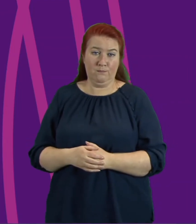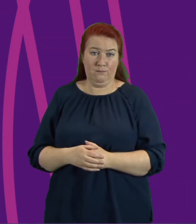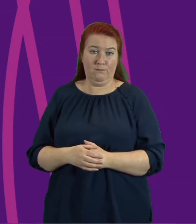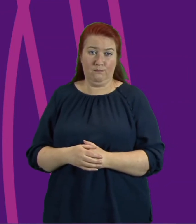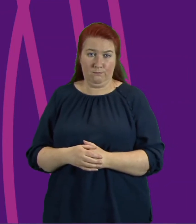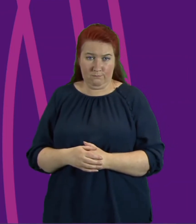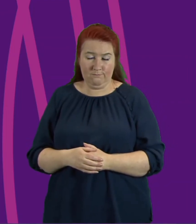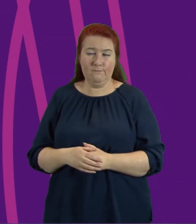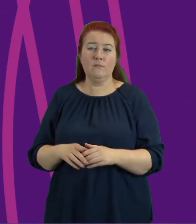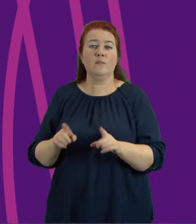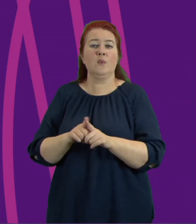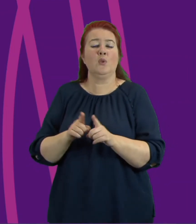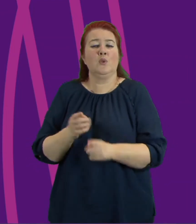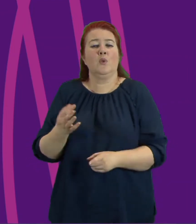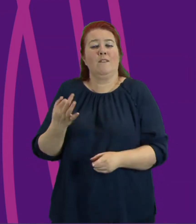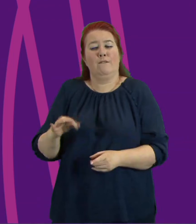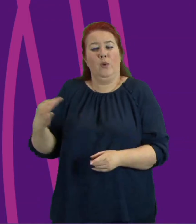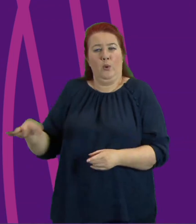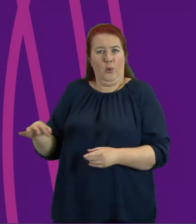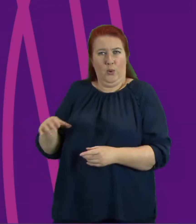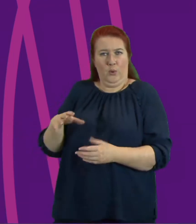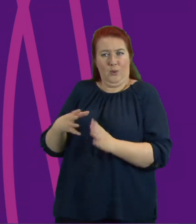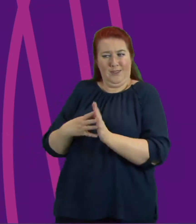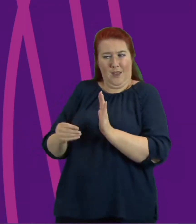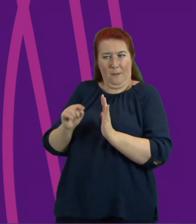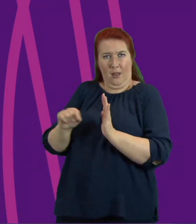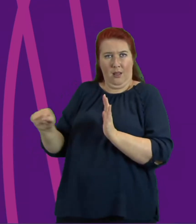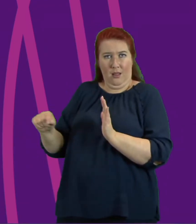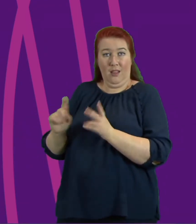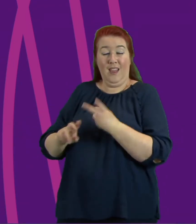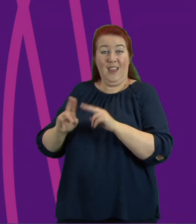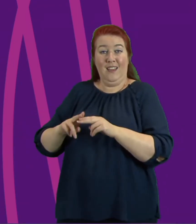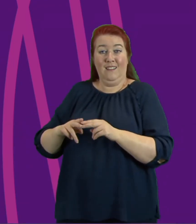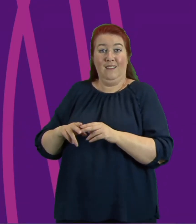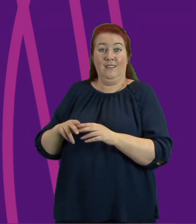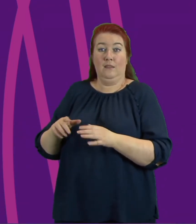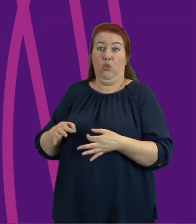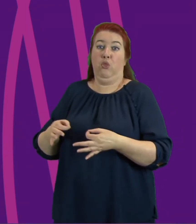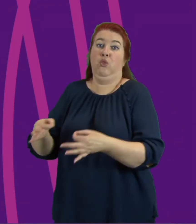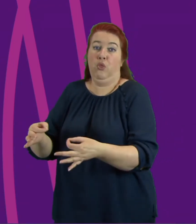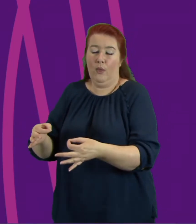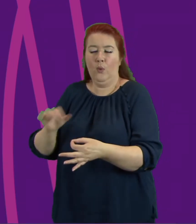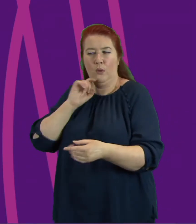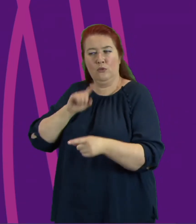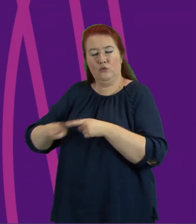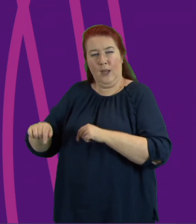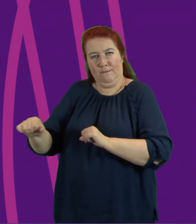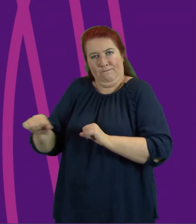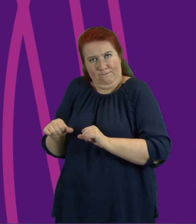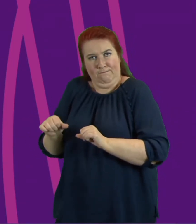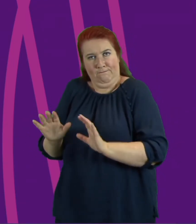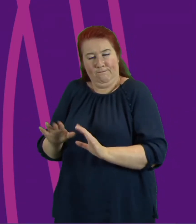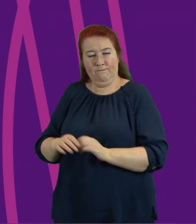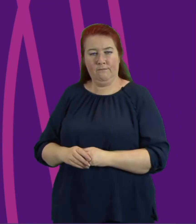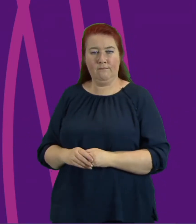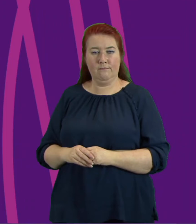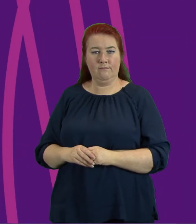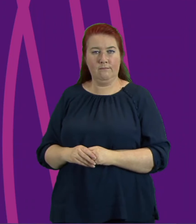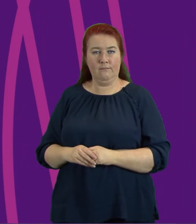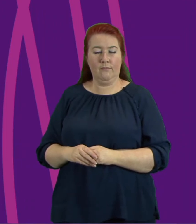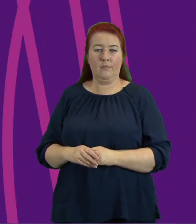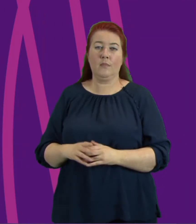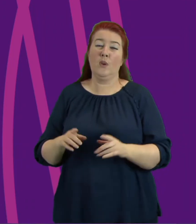small number of cases where there is a delay, it will be kept to the absolute minimum. The second point which I should make is that while